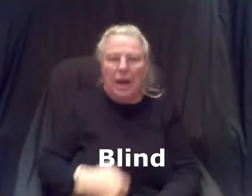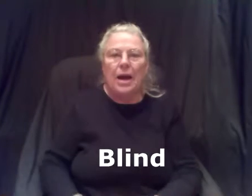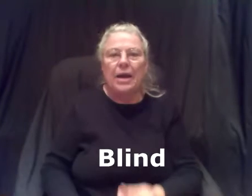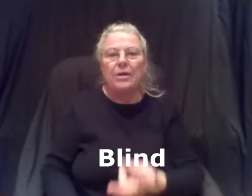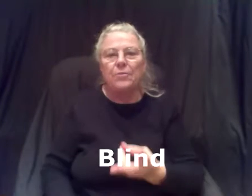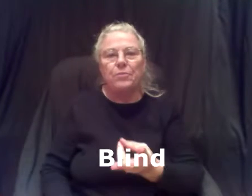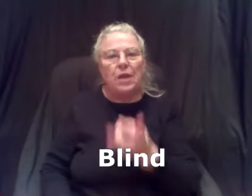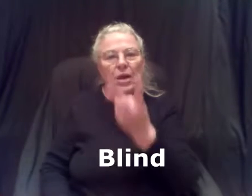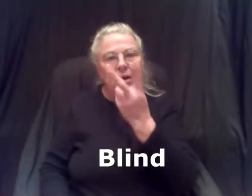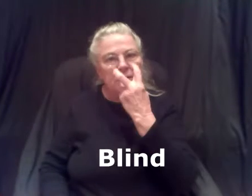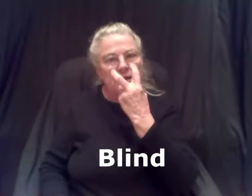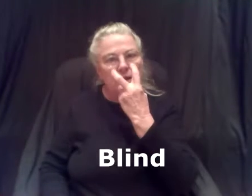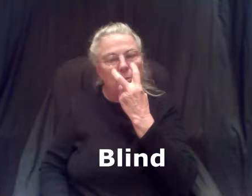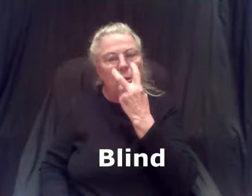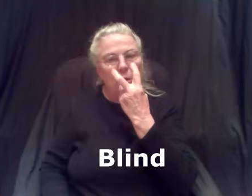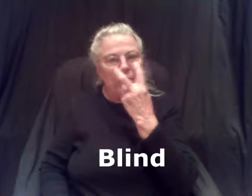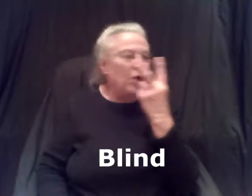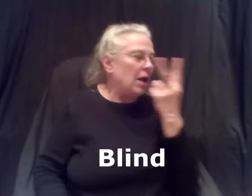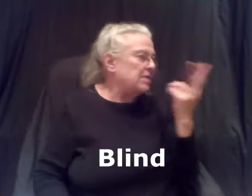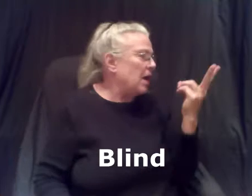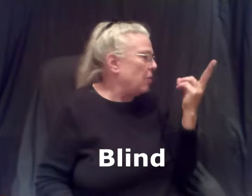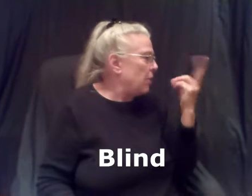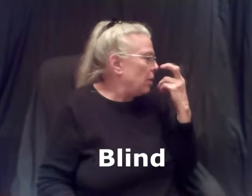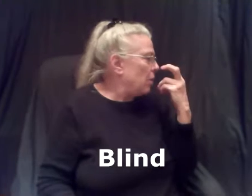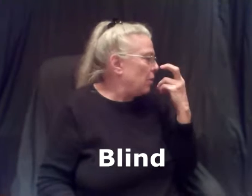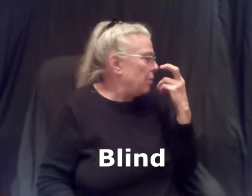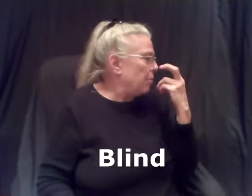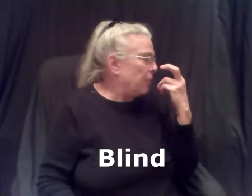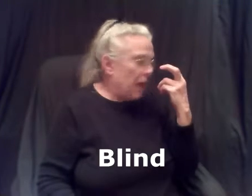Blind. It's like you're poking your eyes out. Blind.